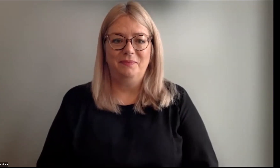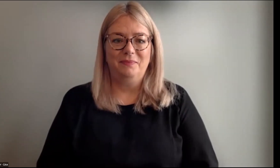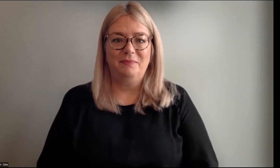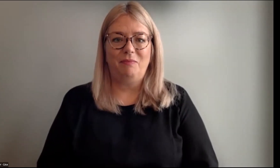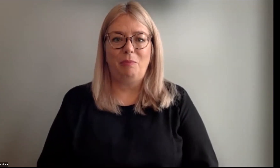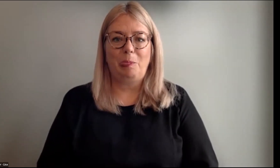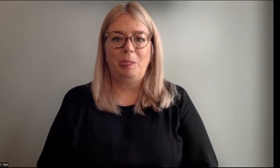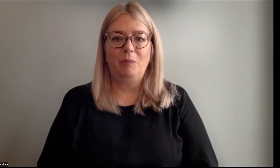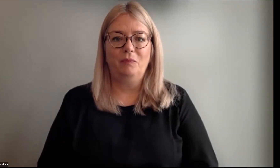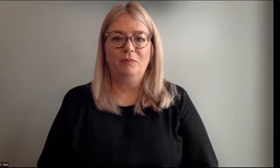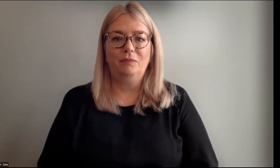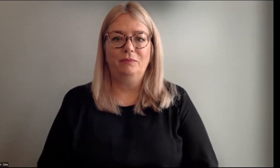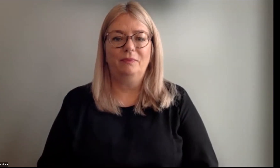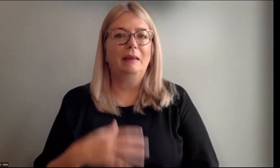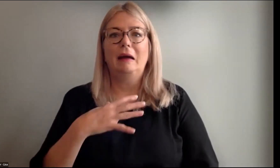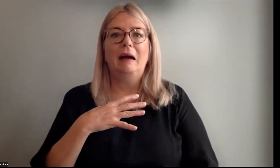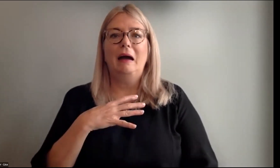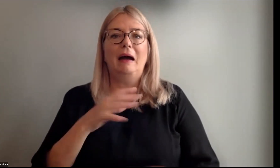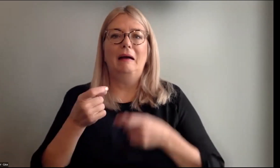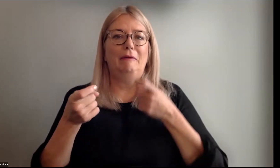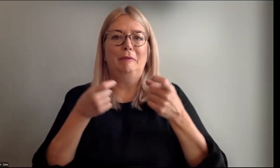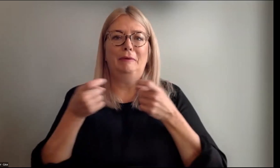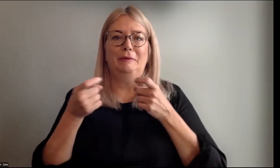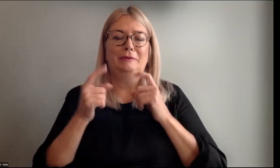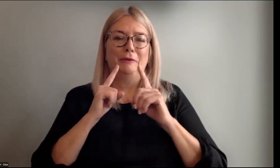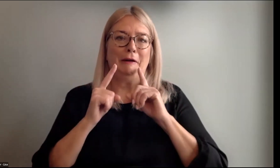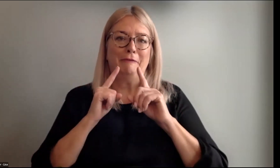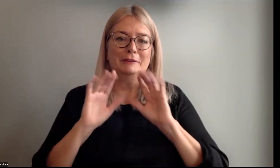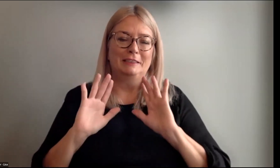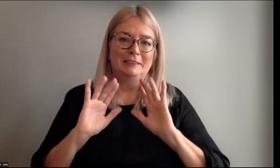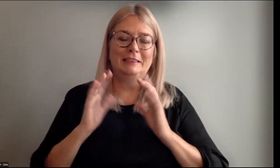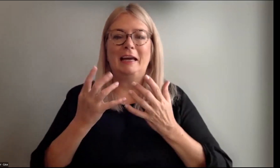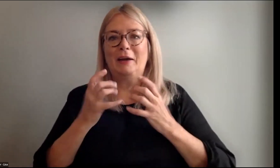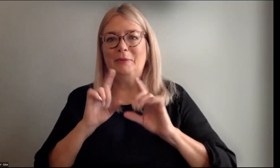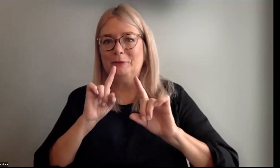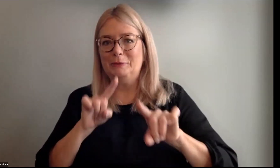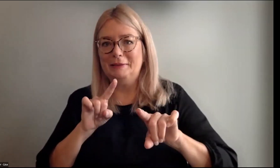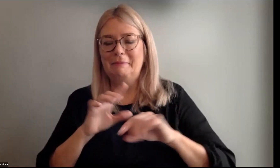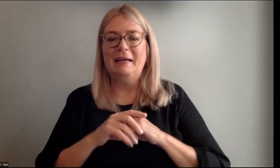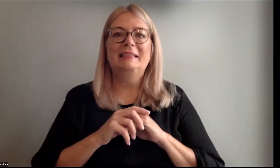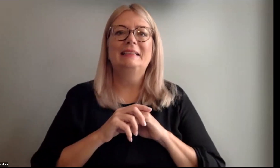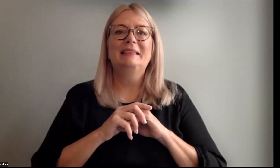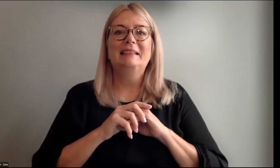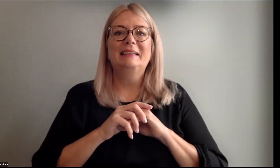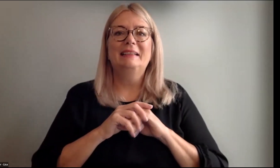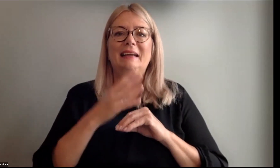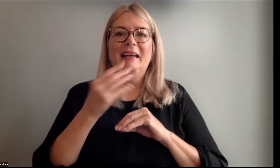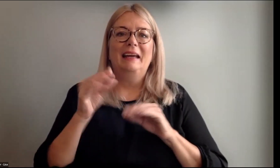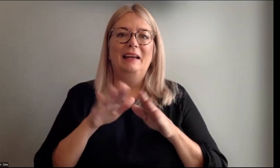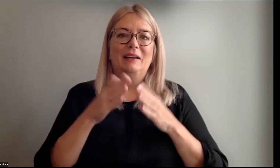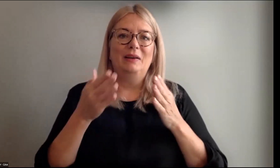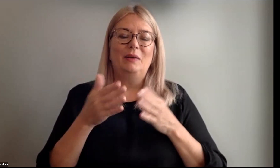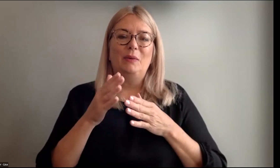Sorry, I certainly don't want to dominate the conversation. I did just want to respond, since you sort of opened the door on